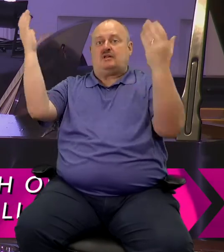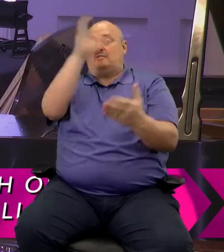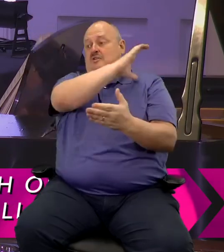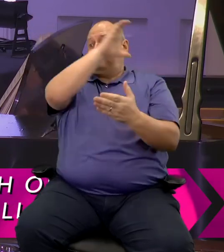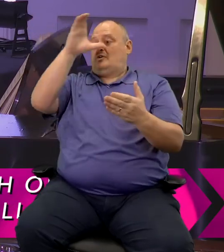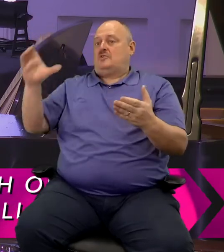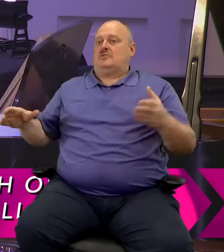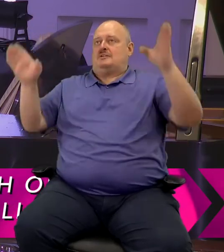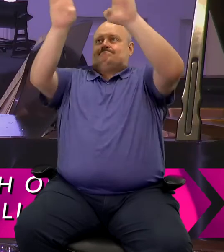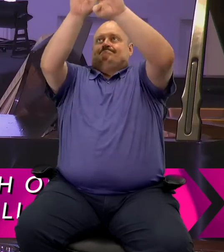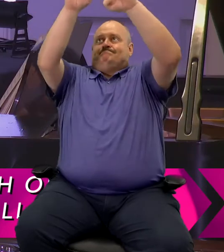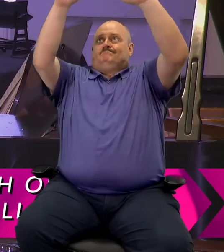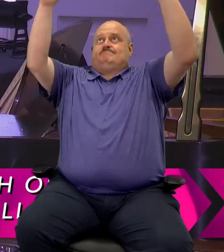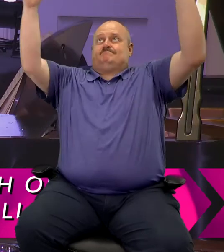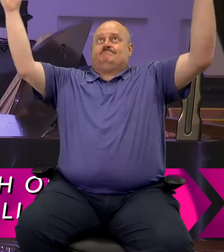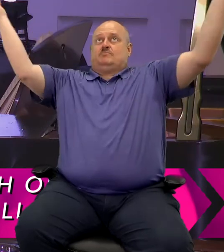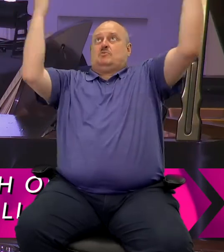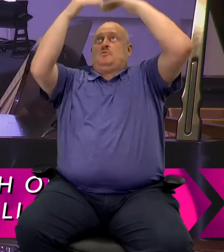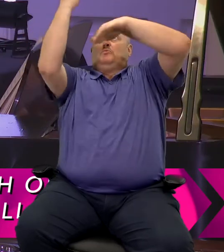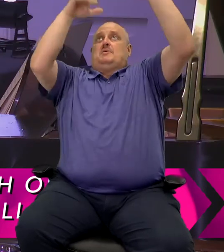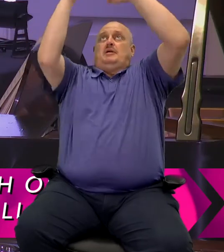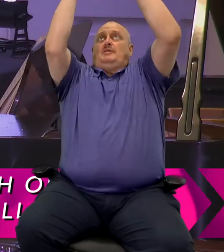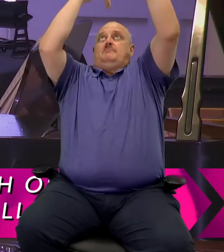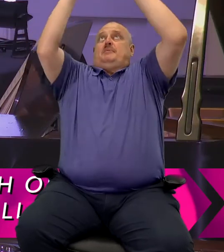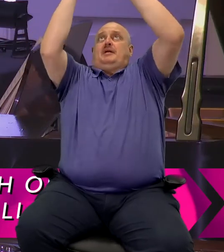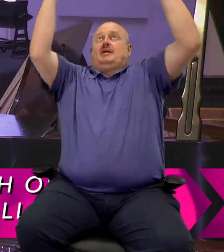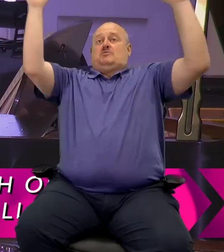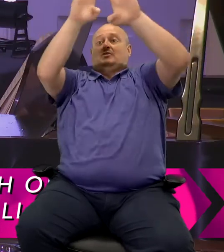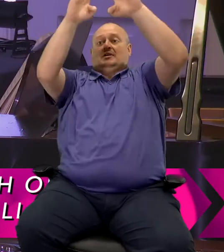hallelujah. Christ have opened